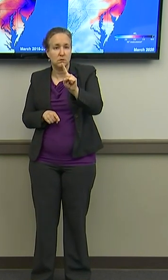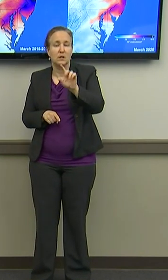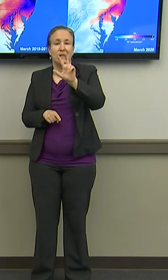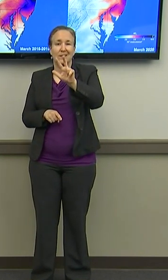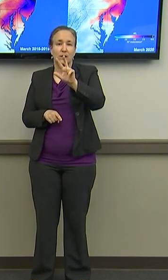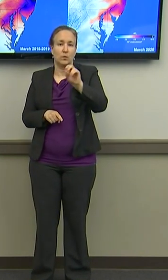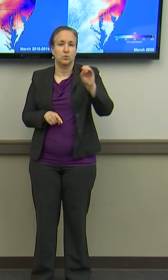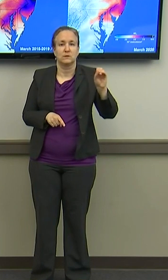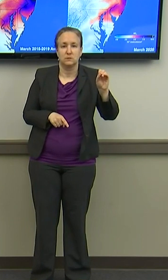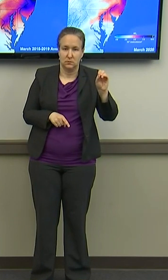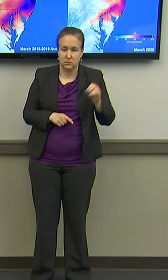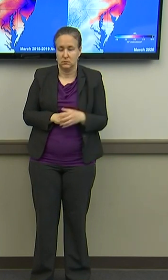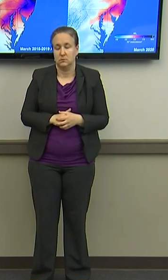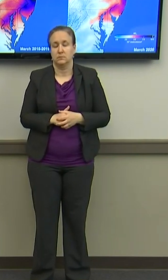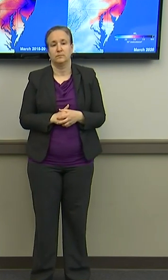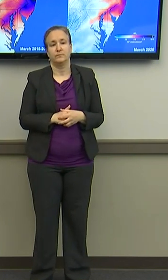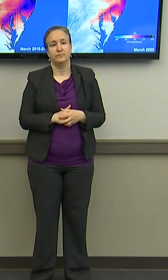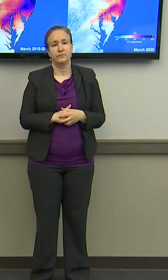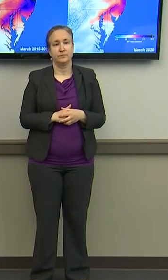610-631-3000.